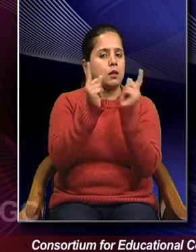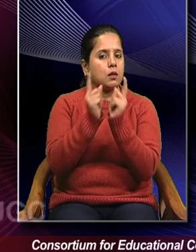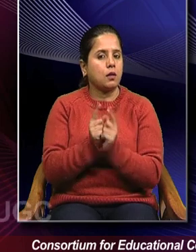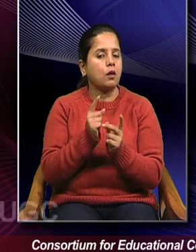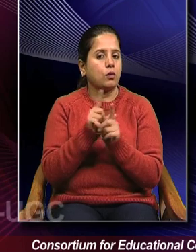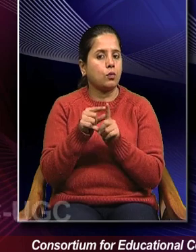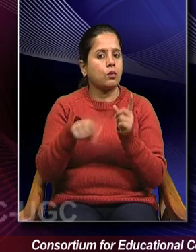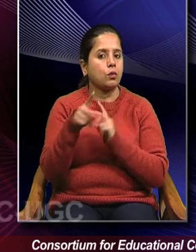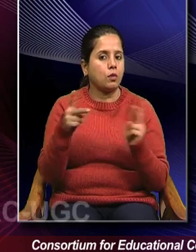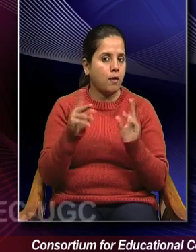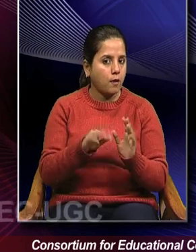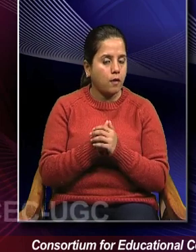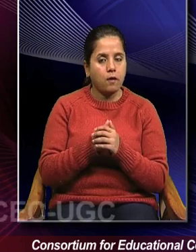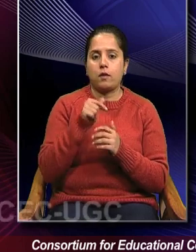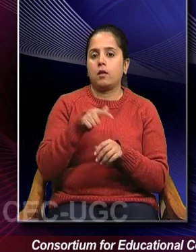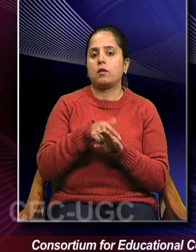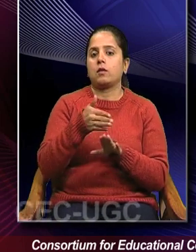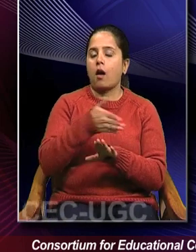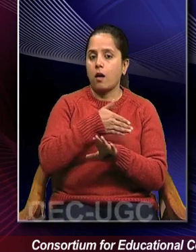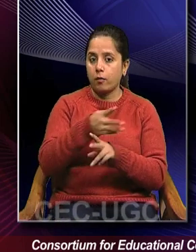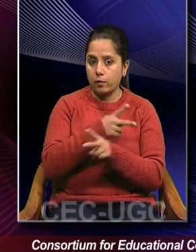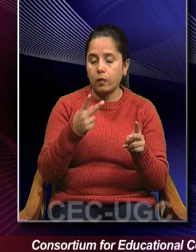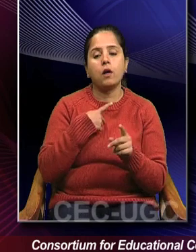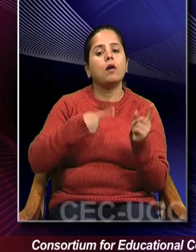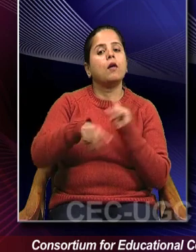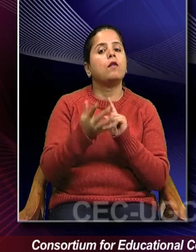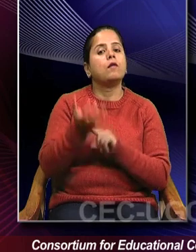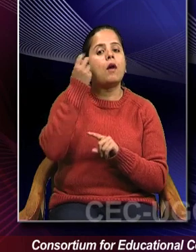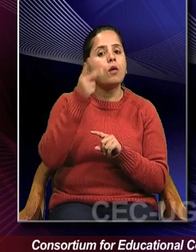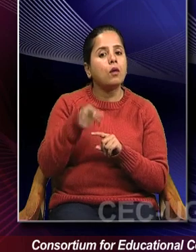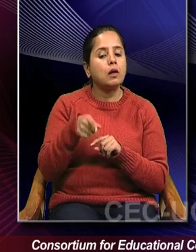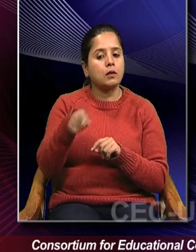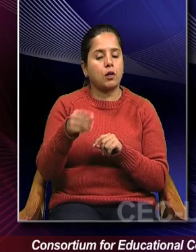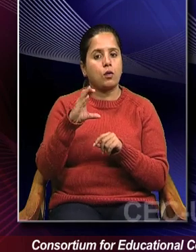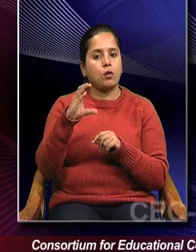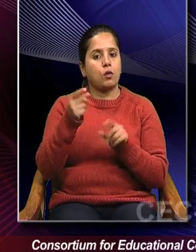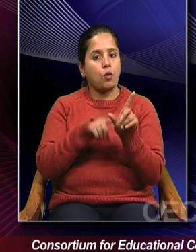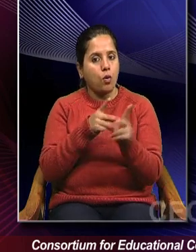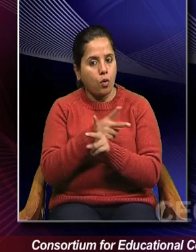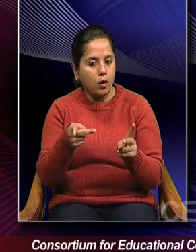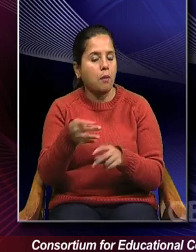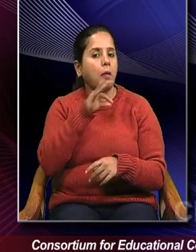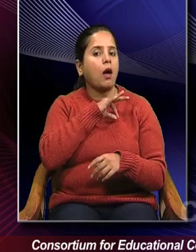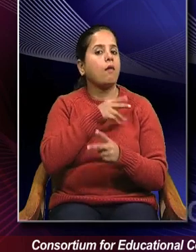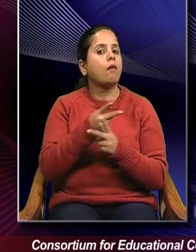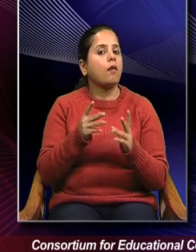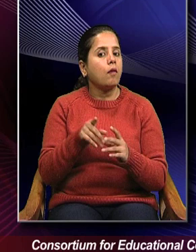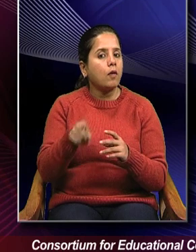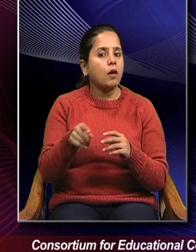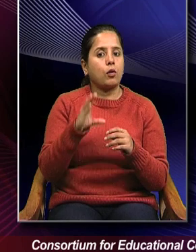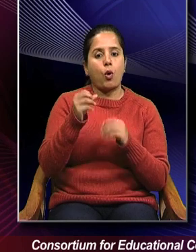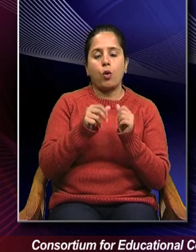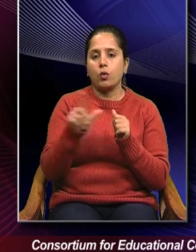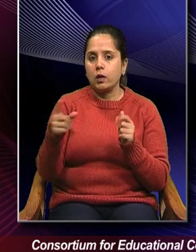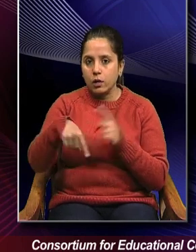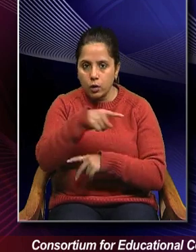them. So over a period of time we find that these kinds of colonies, they were benefiting the colonial